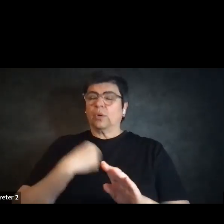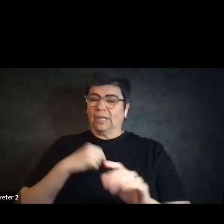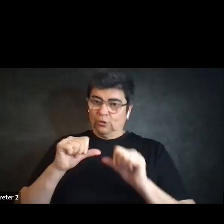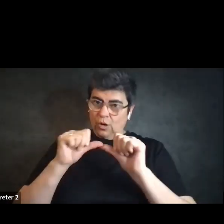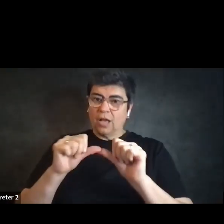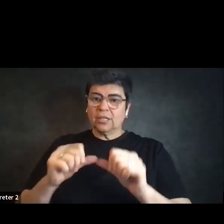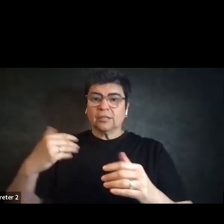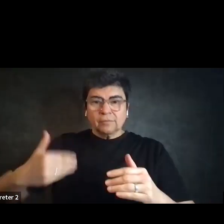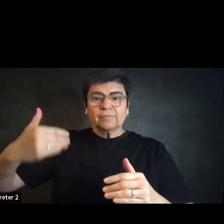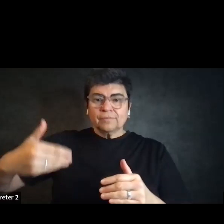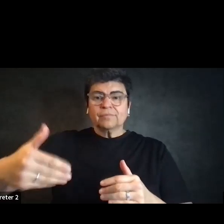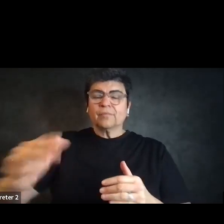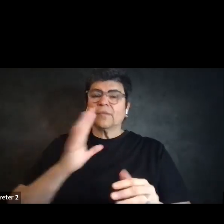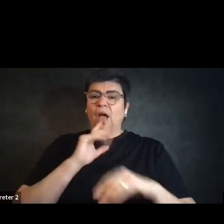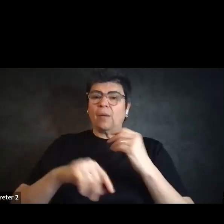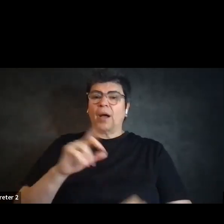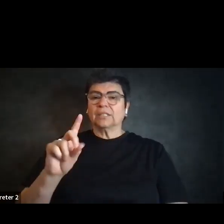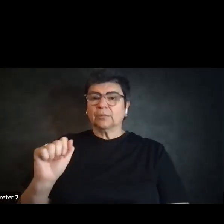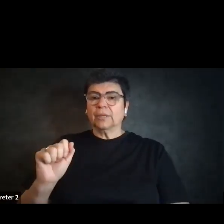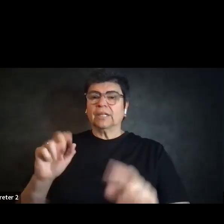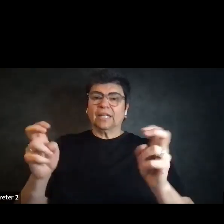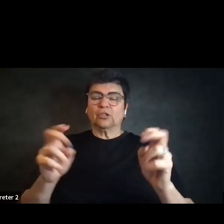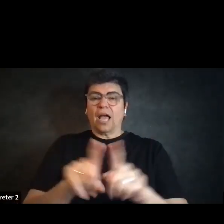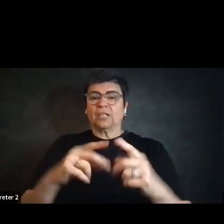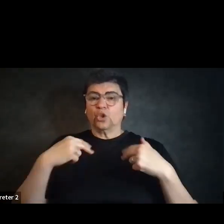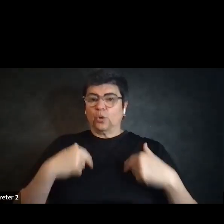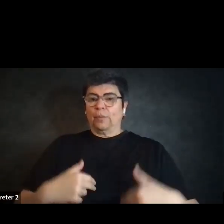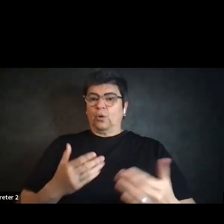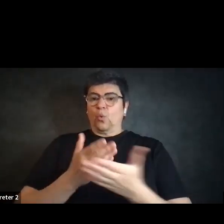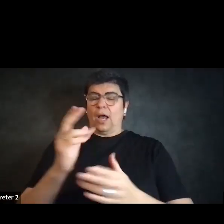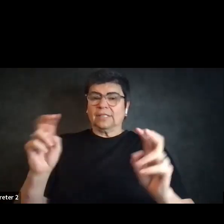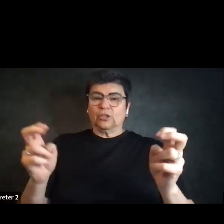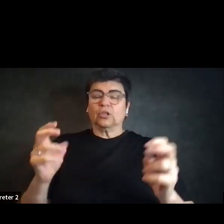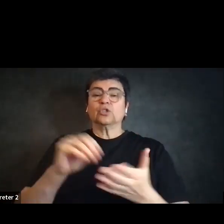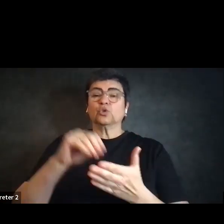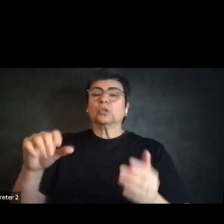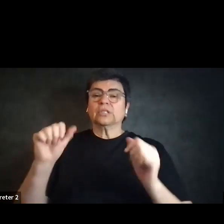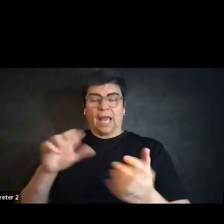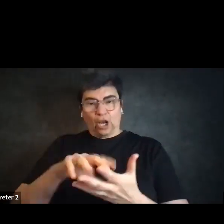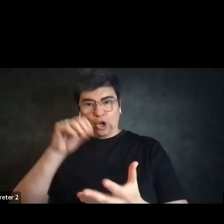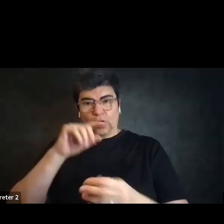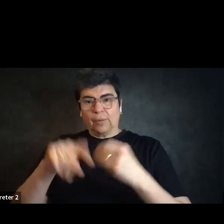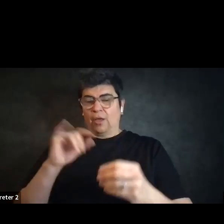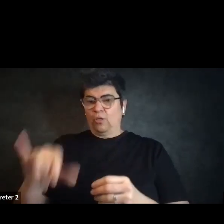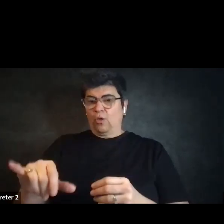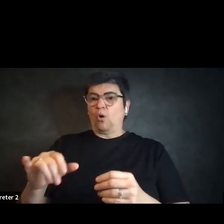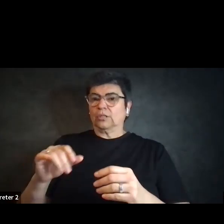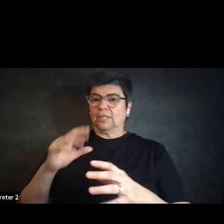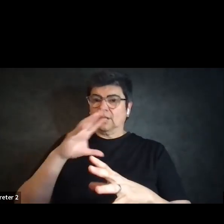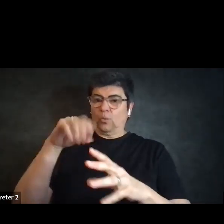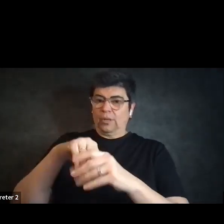about disability issues as human rights issues so that students learn about these issues throughout in their